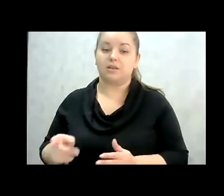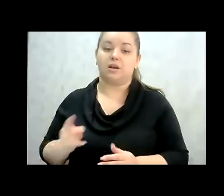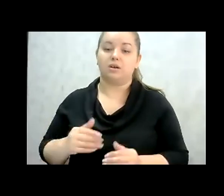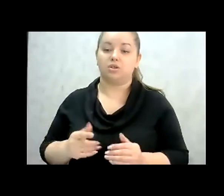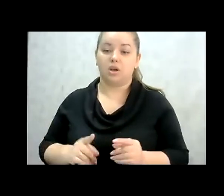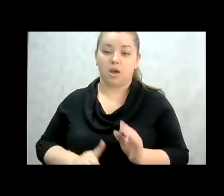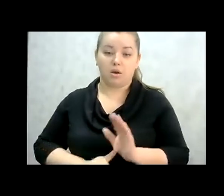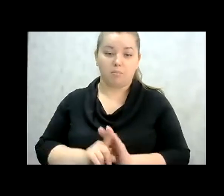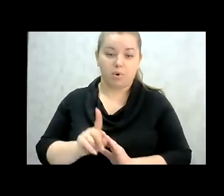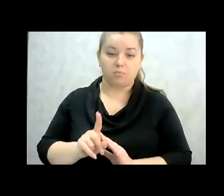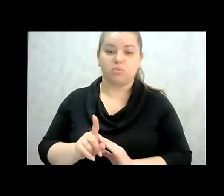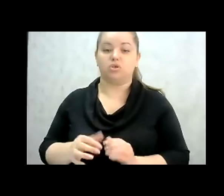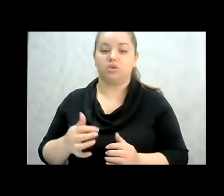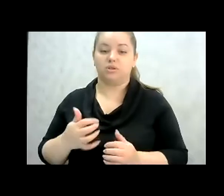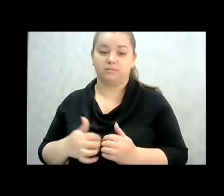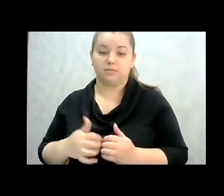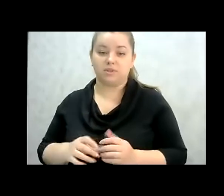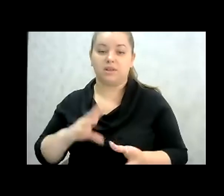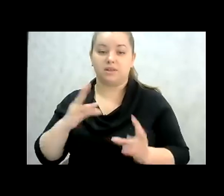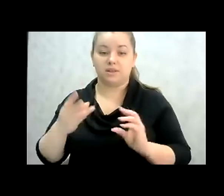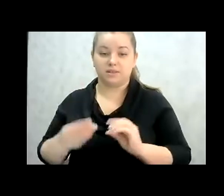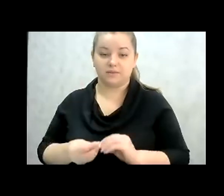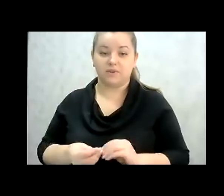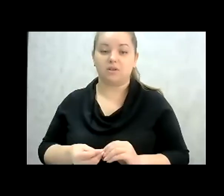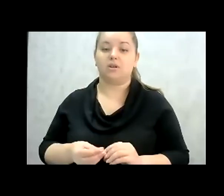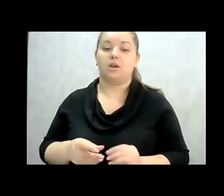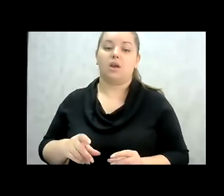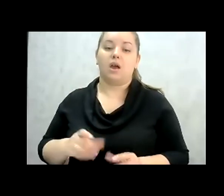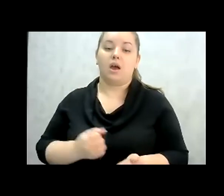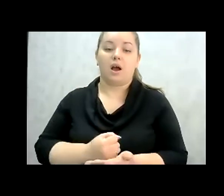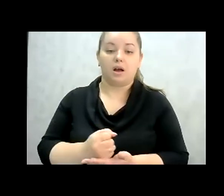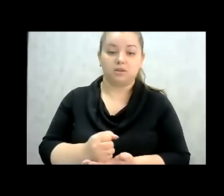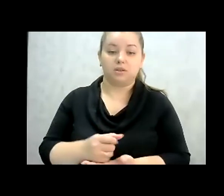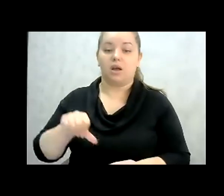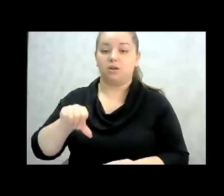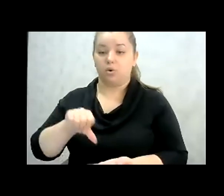be improved. Under the present system,